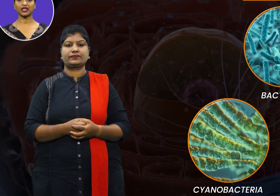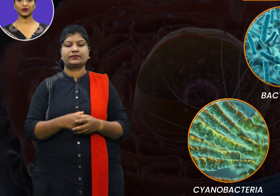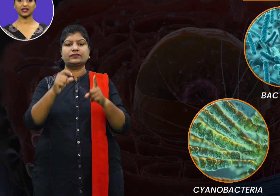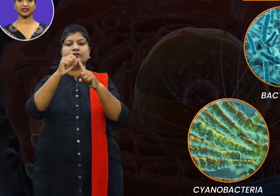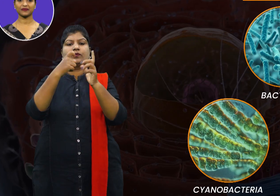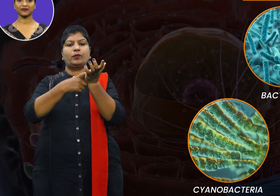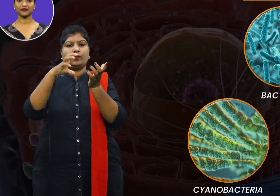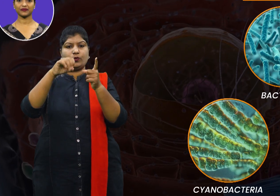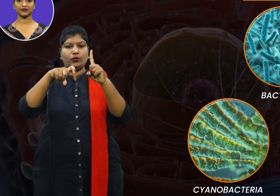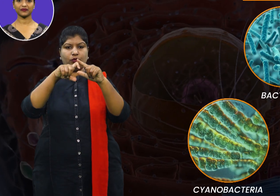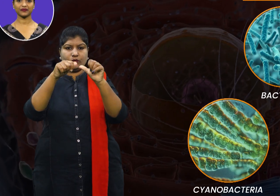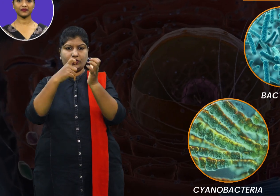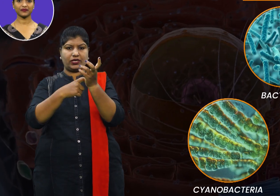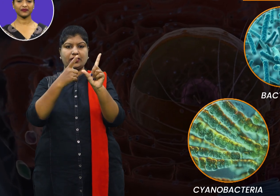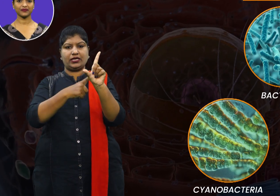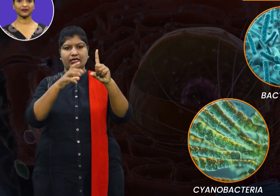prokaryotes.